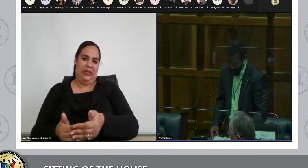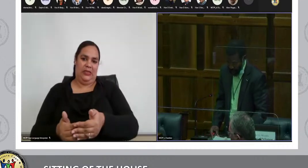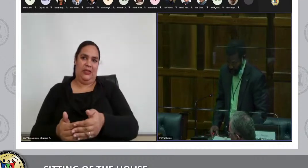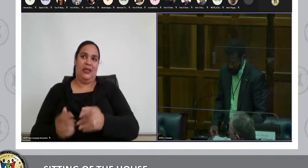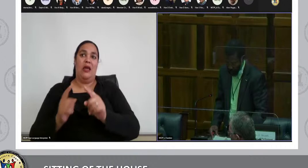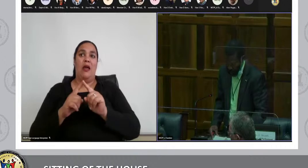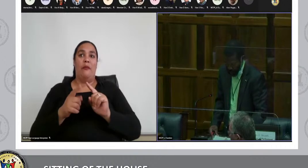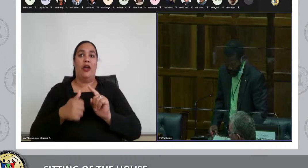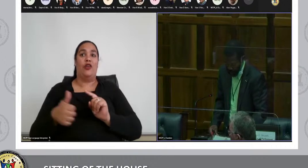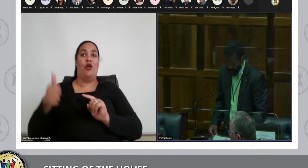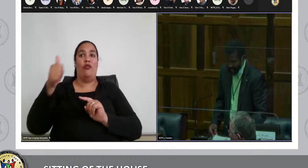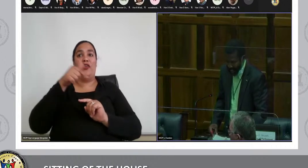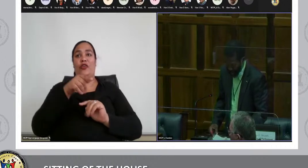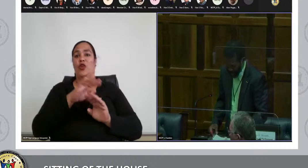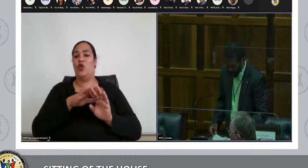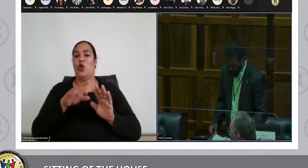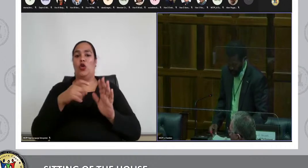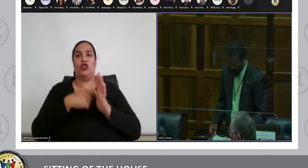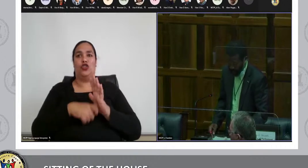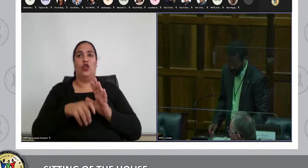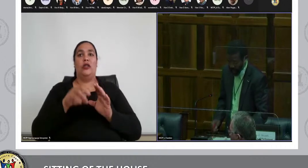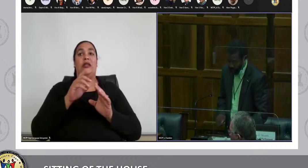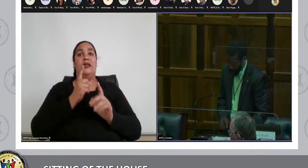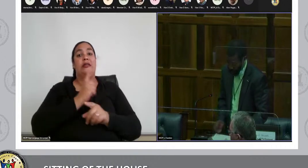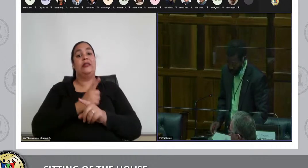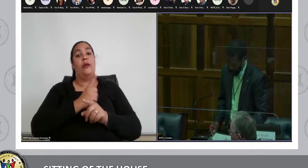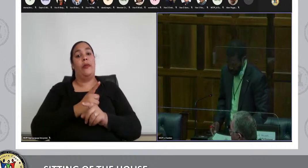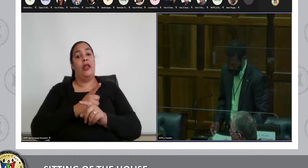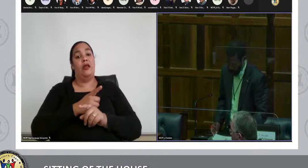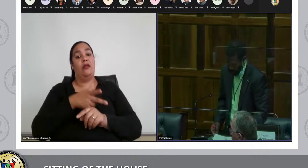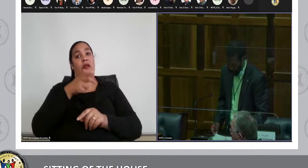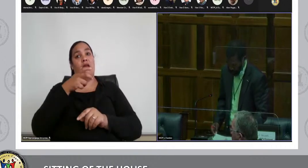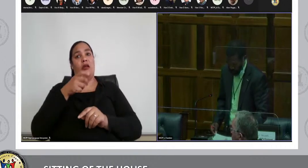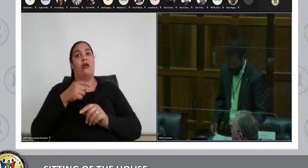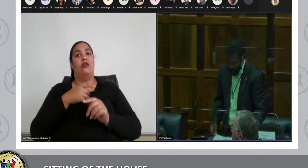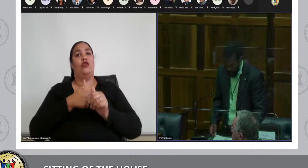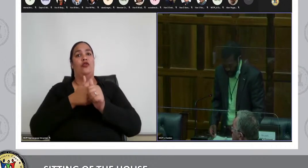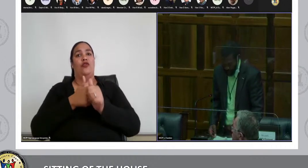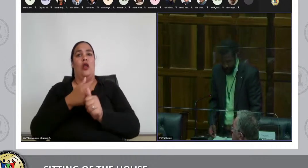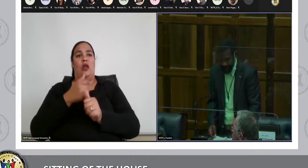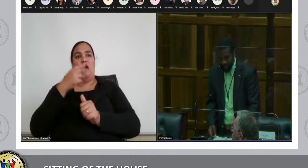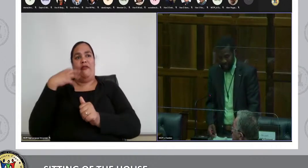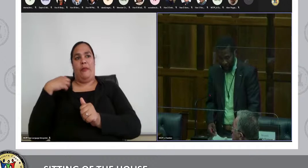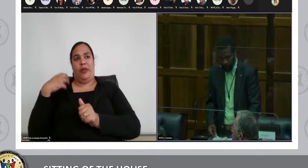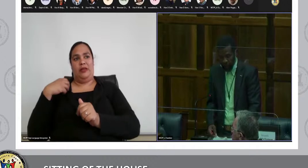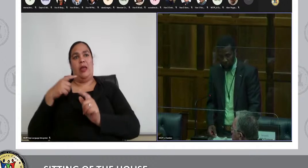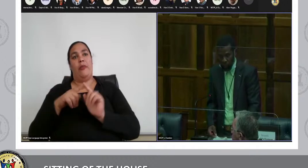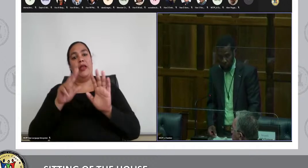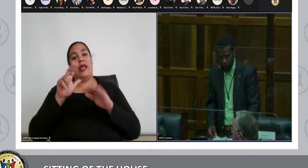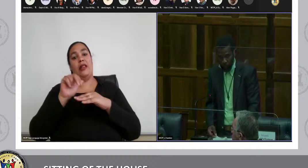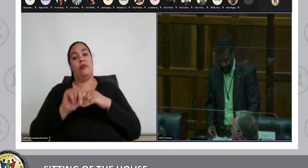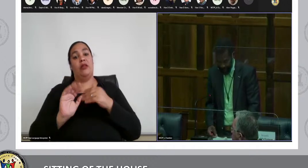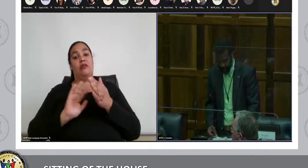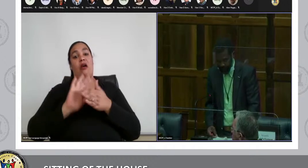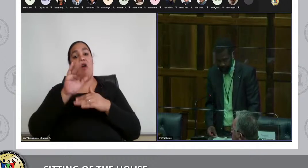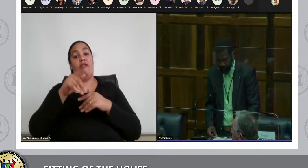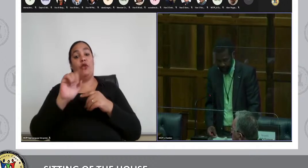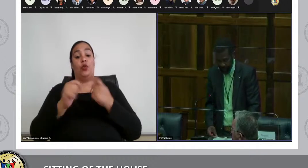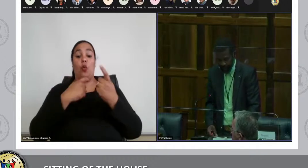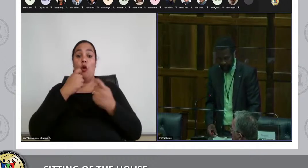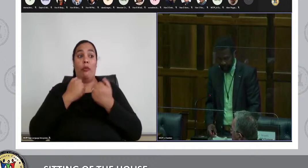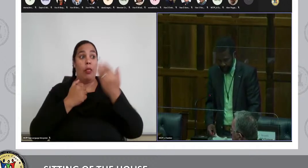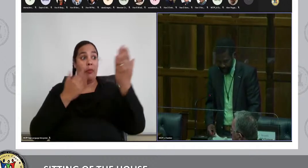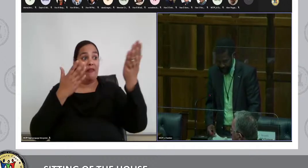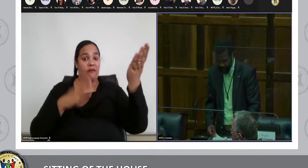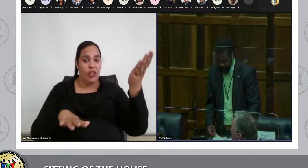as the official has not been charged in a disciplinary hearing according to the minister. 8 months after the complaint was